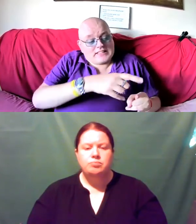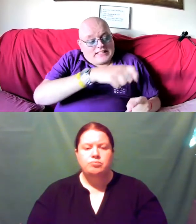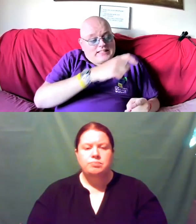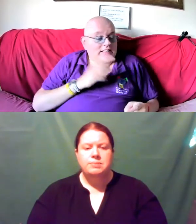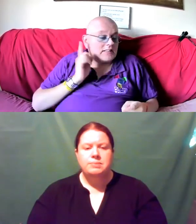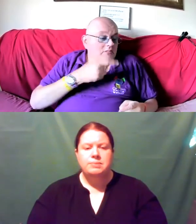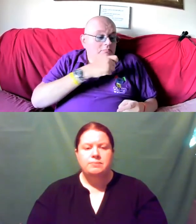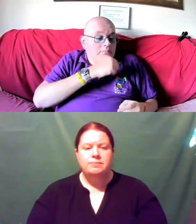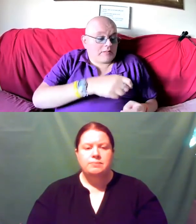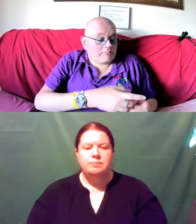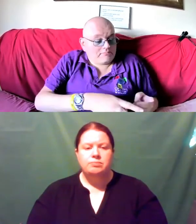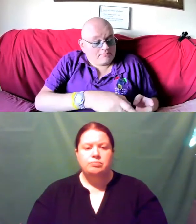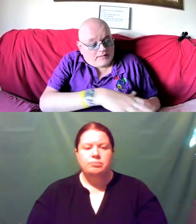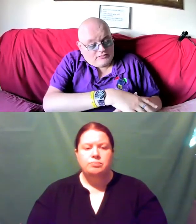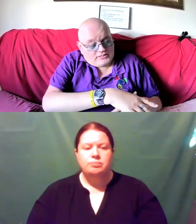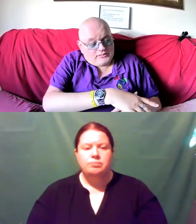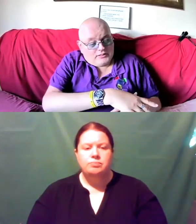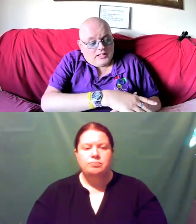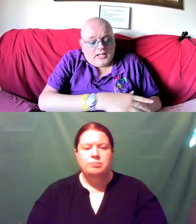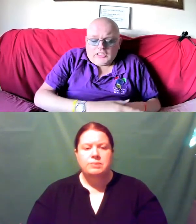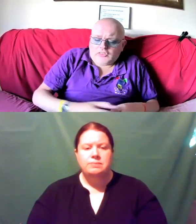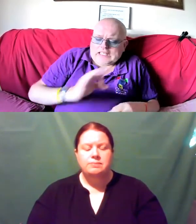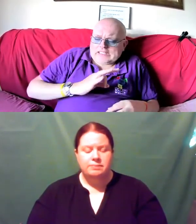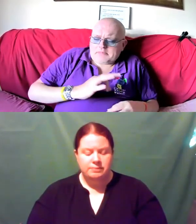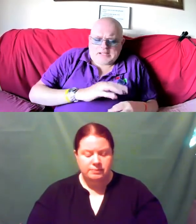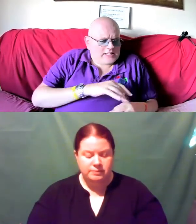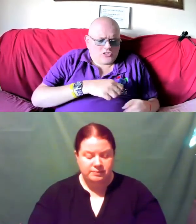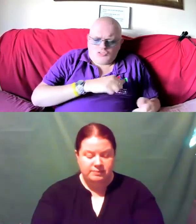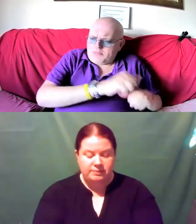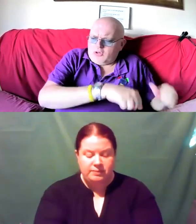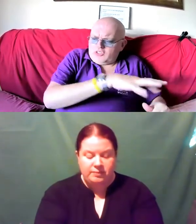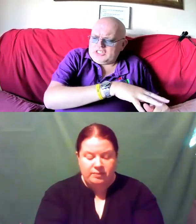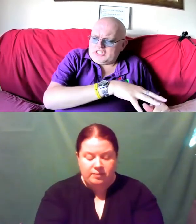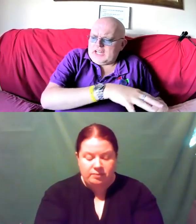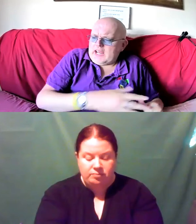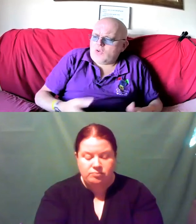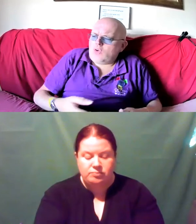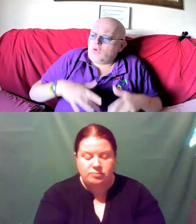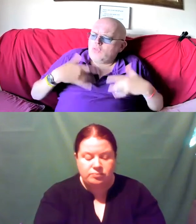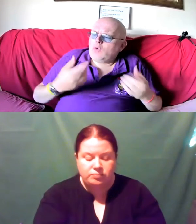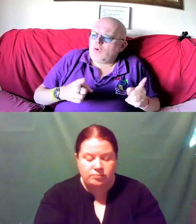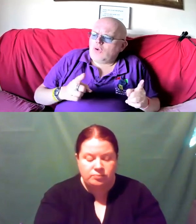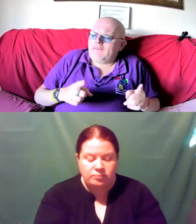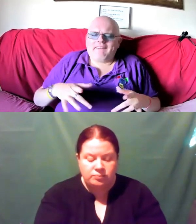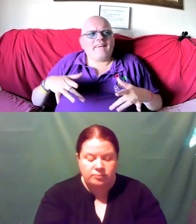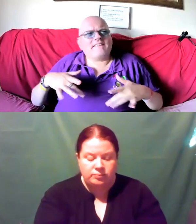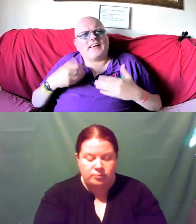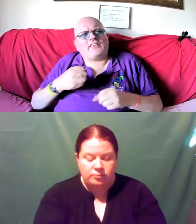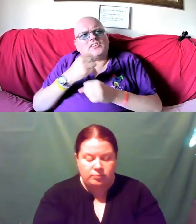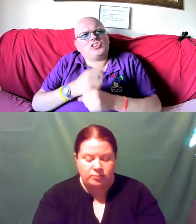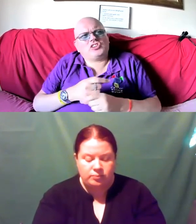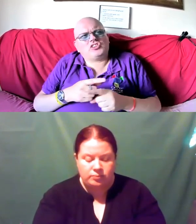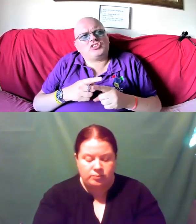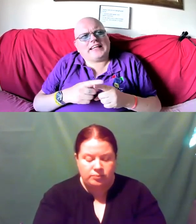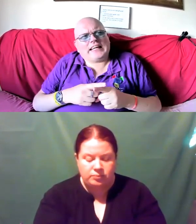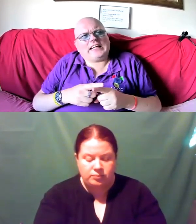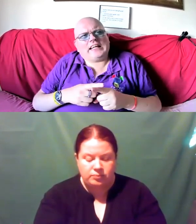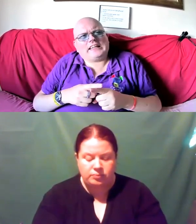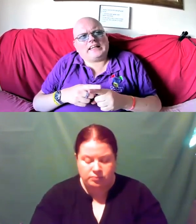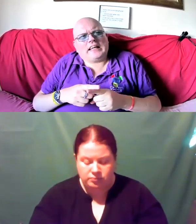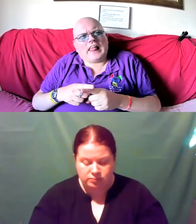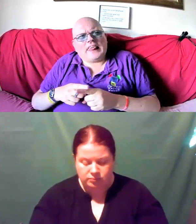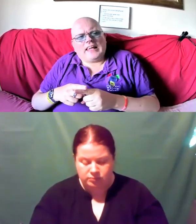I've been recently asked to comment on the Methodist process. And I think that the Anglican Church and other faith communities have a lot to learn from how